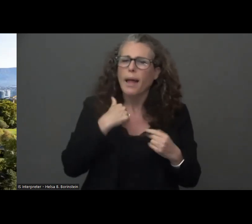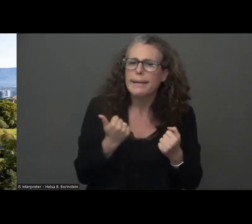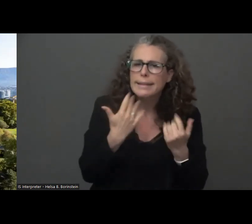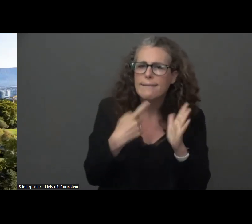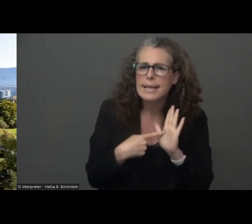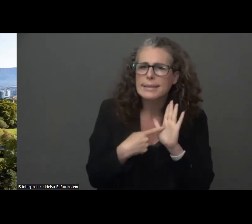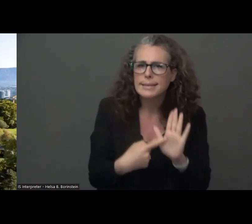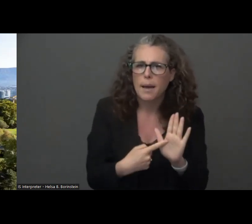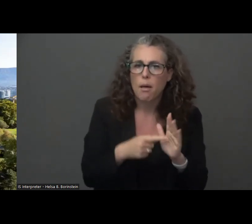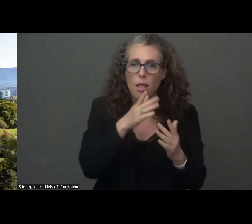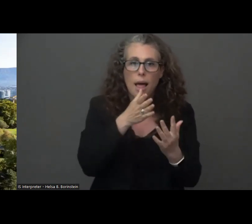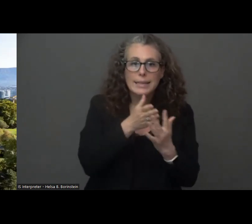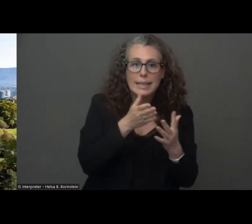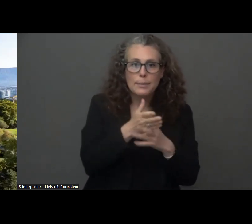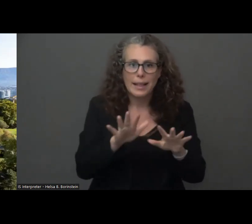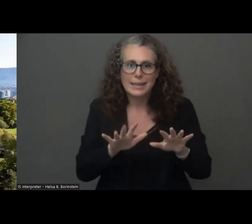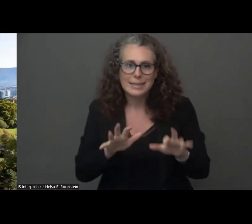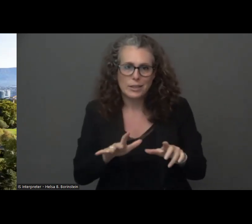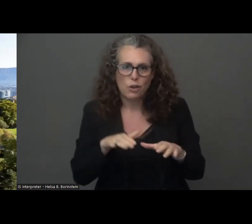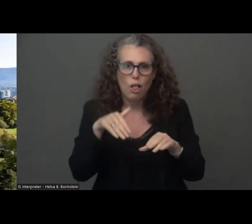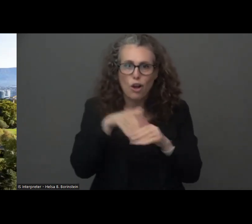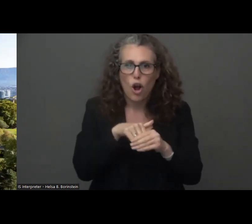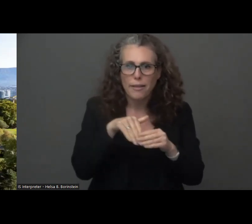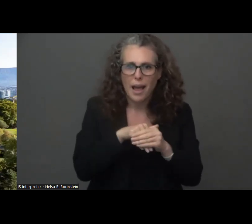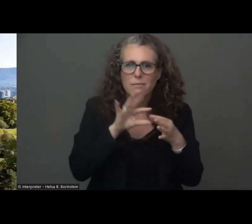creation of accessible digital content for an agency.